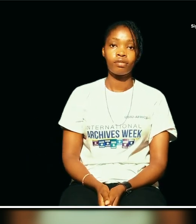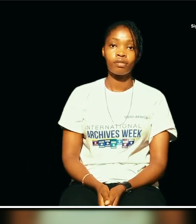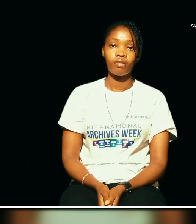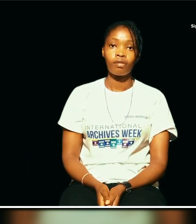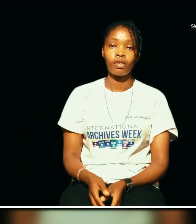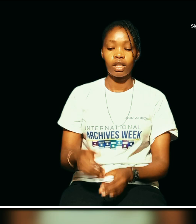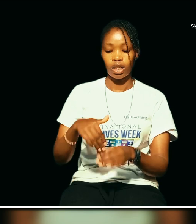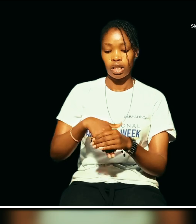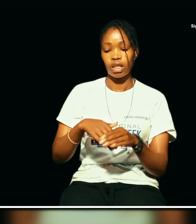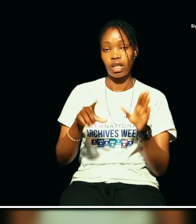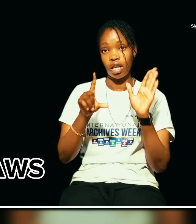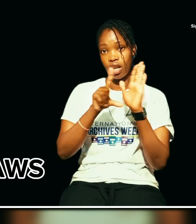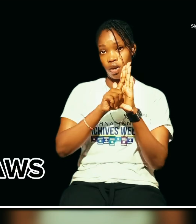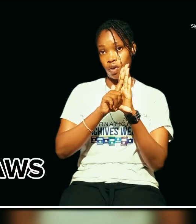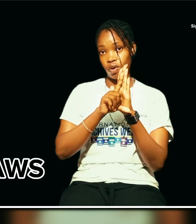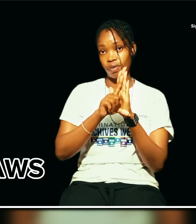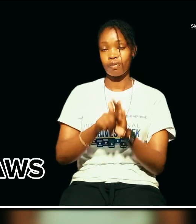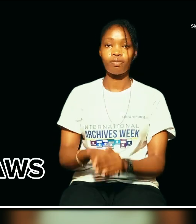in-laws,